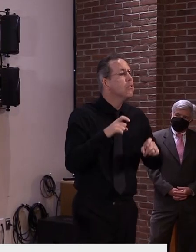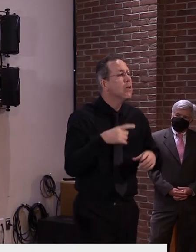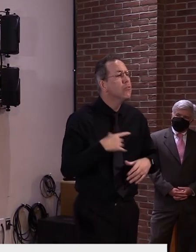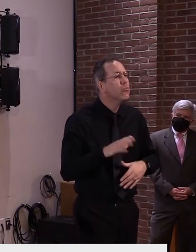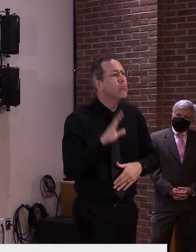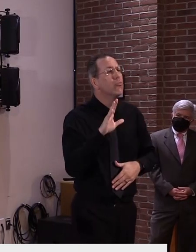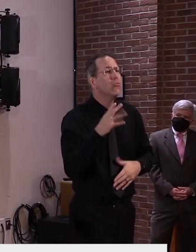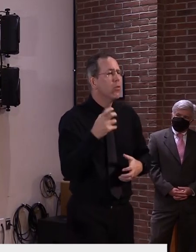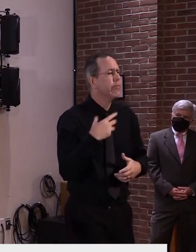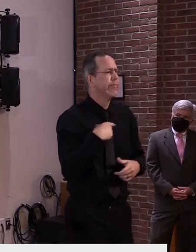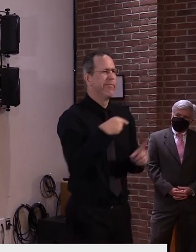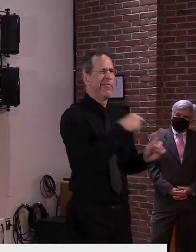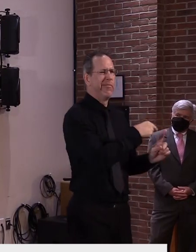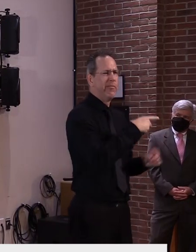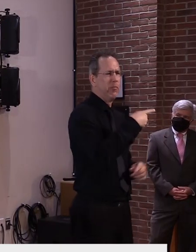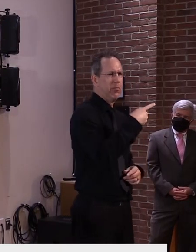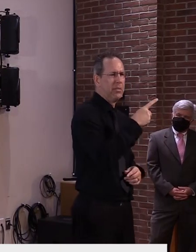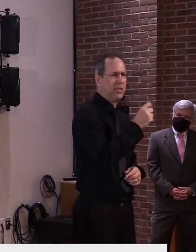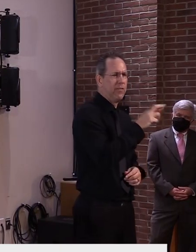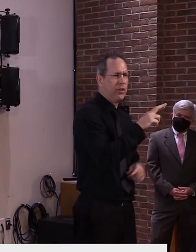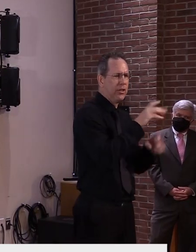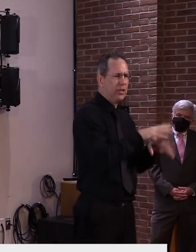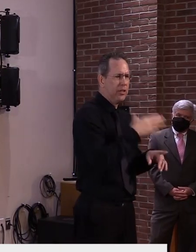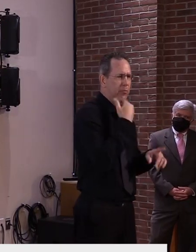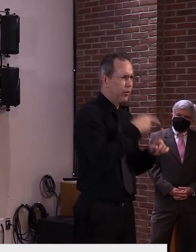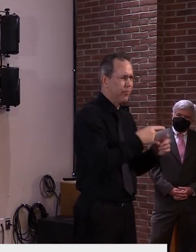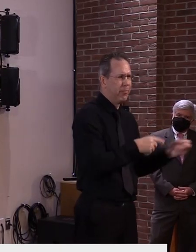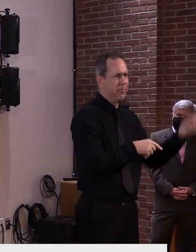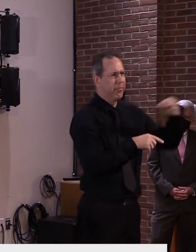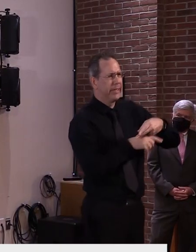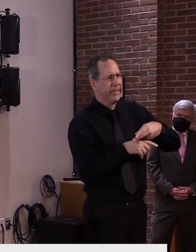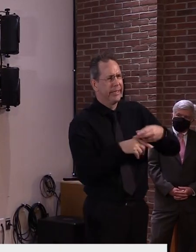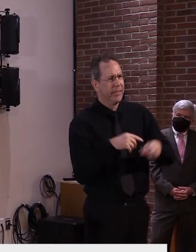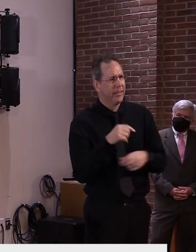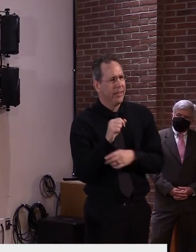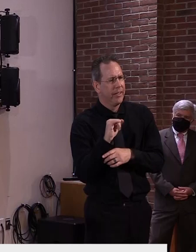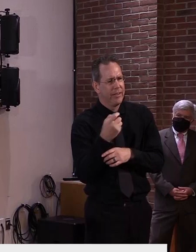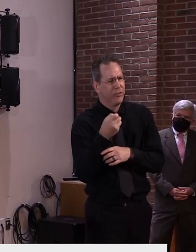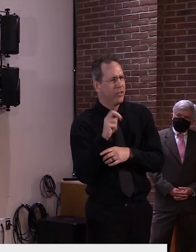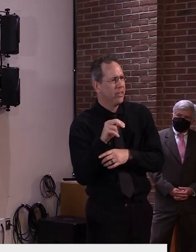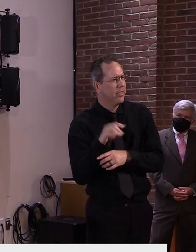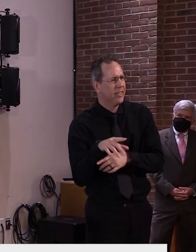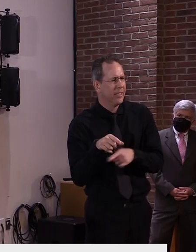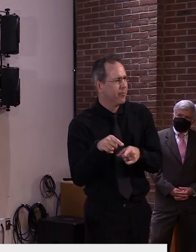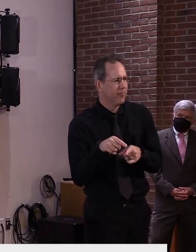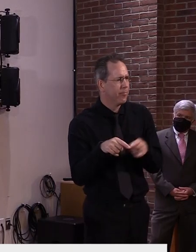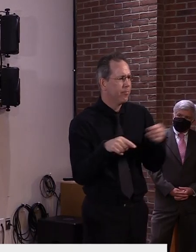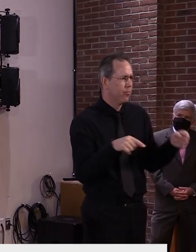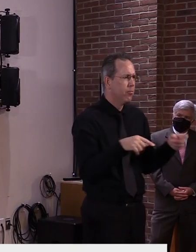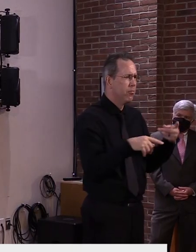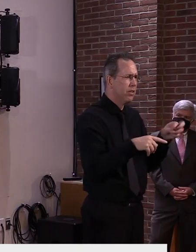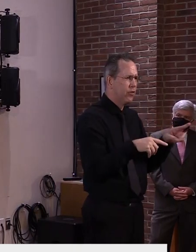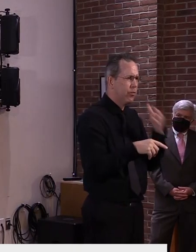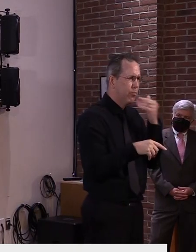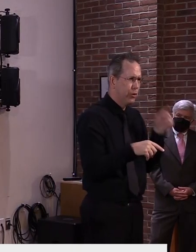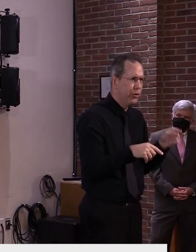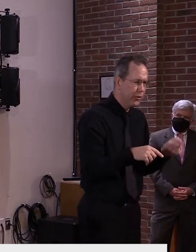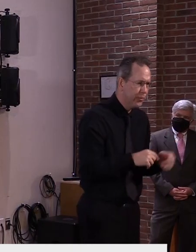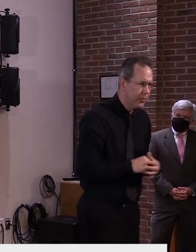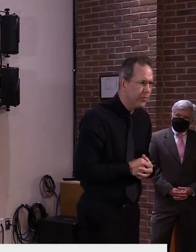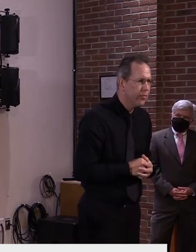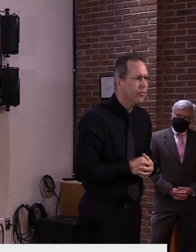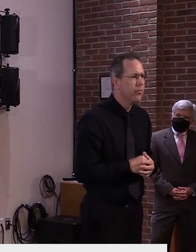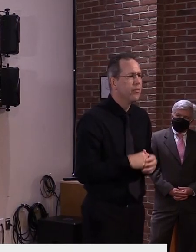to them than the antigen test. And because the PCR test has now been utilized so